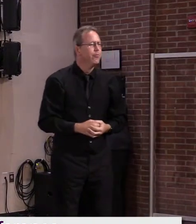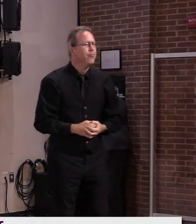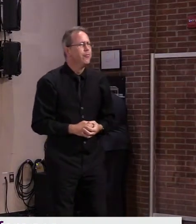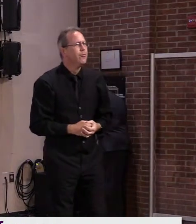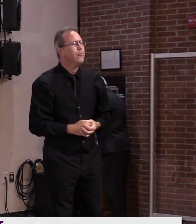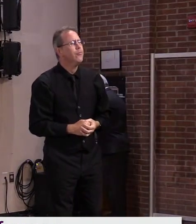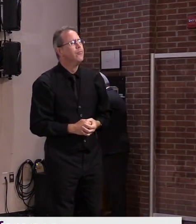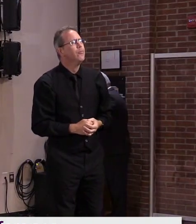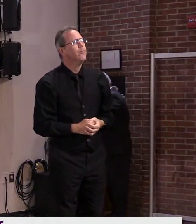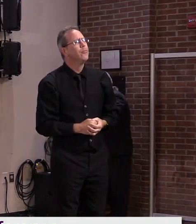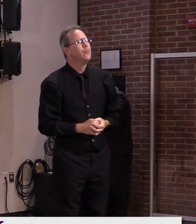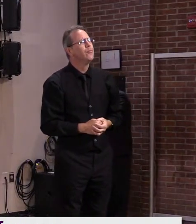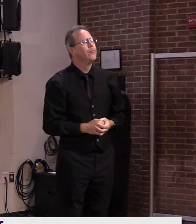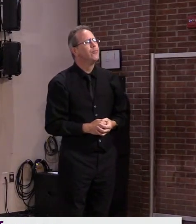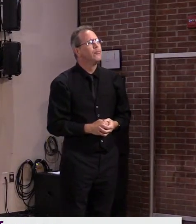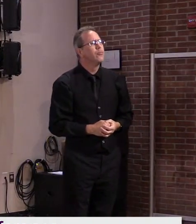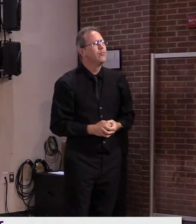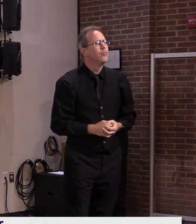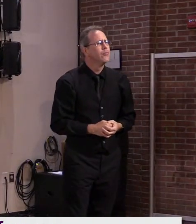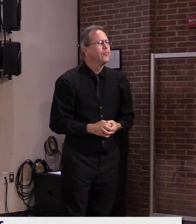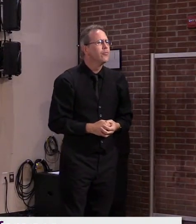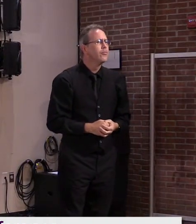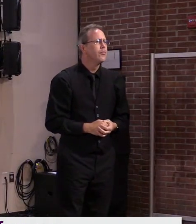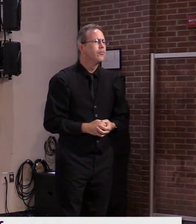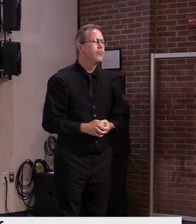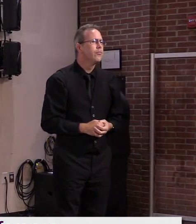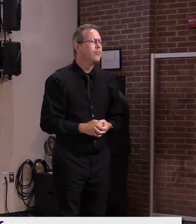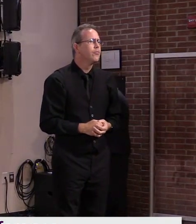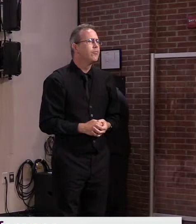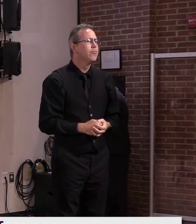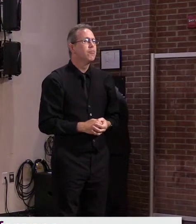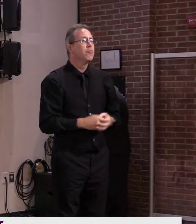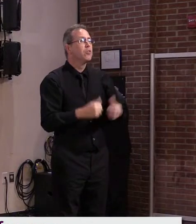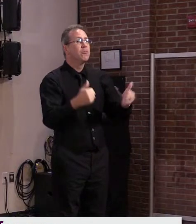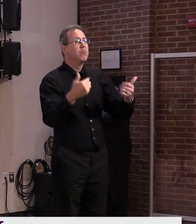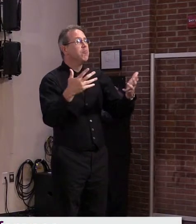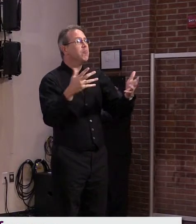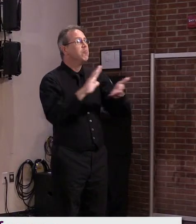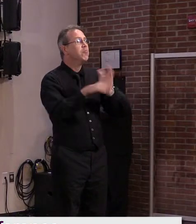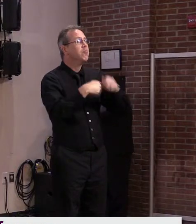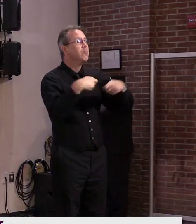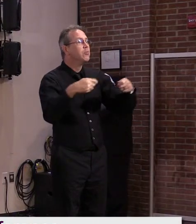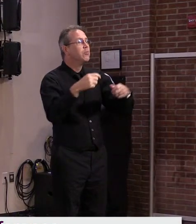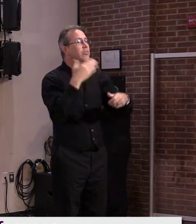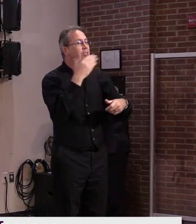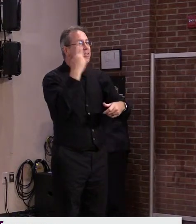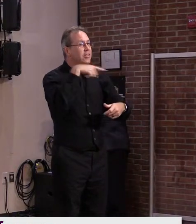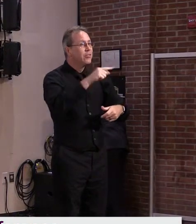Okay. All right. Thanks very much. We'll see you again on Tuesday.